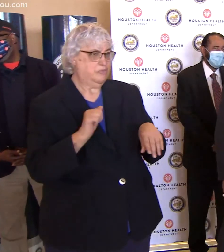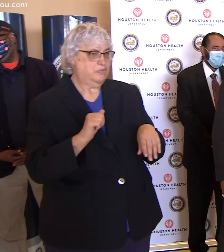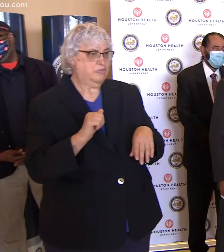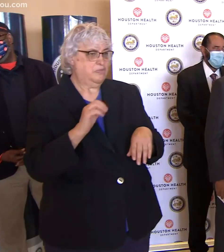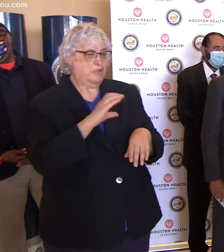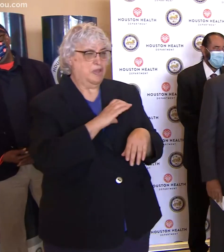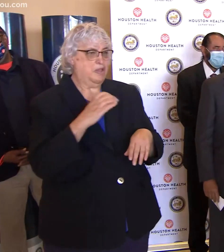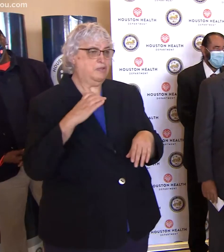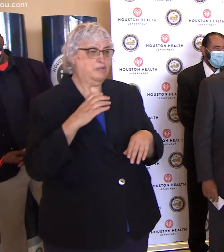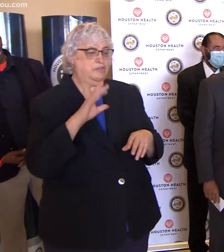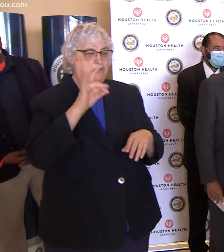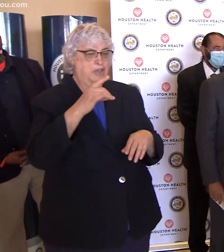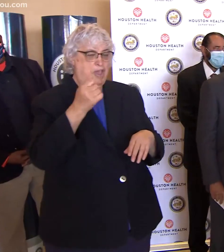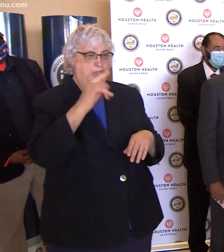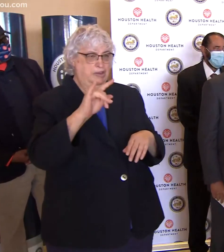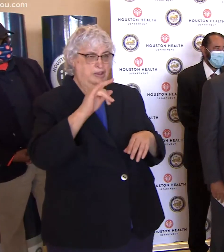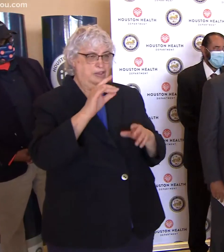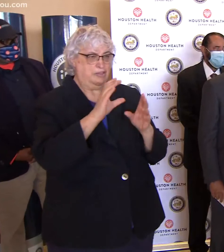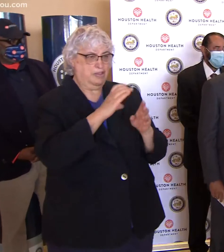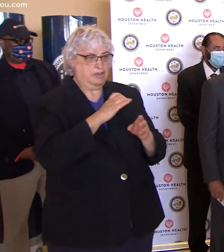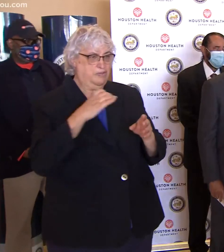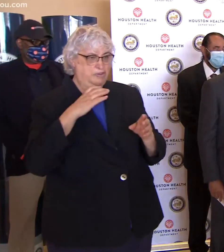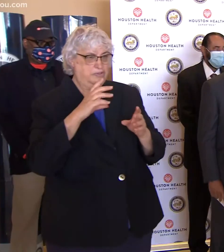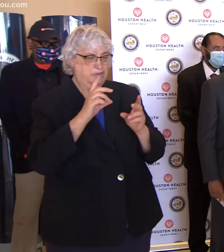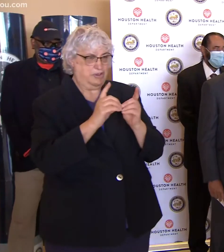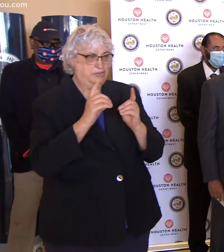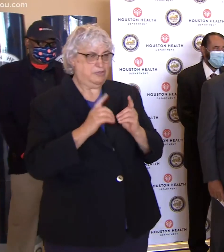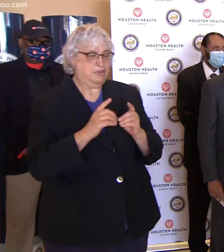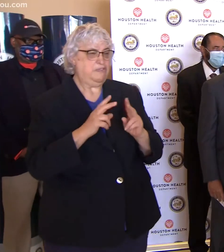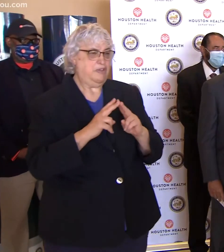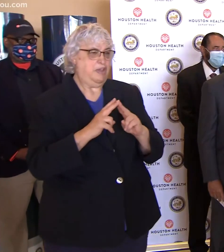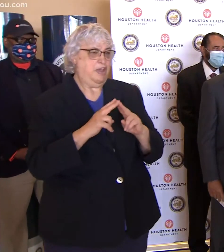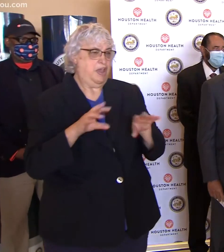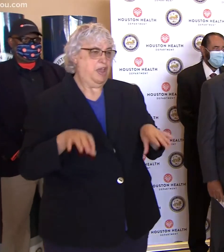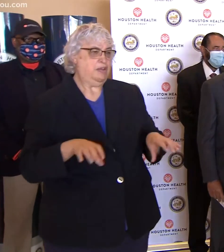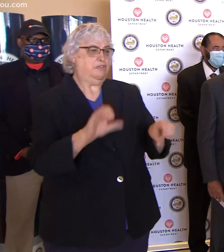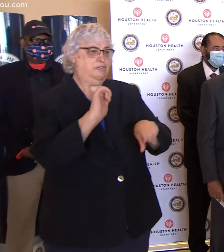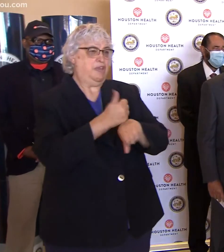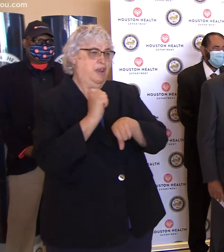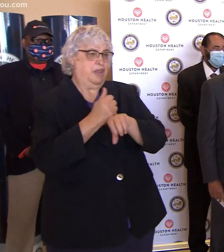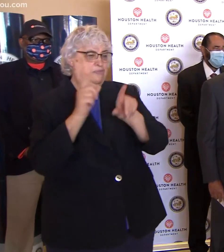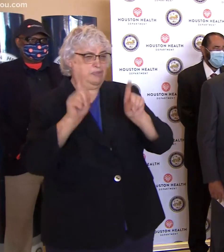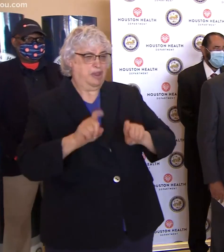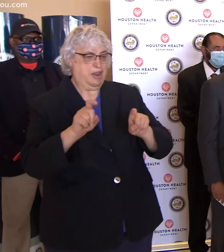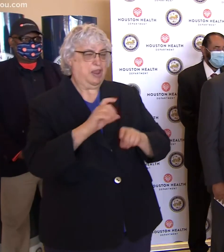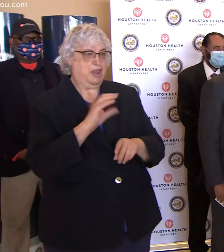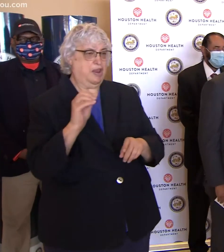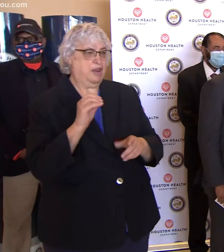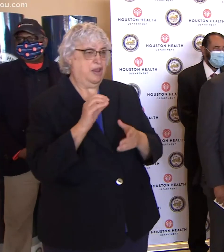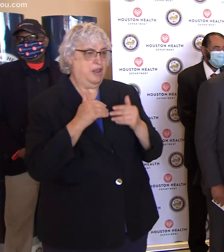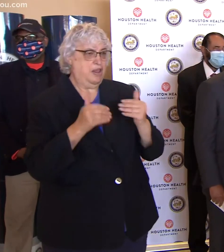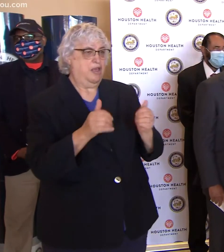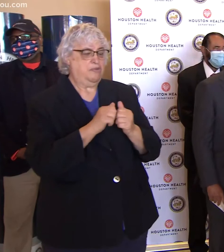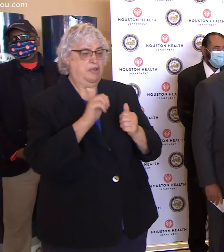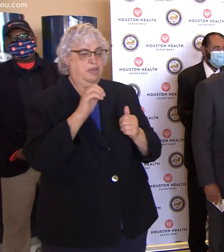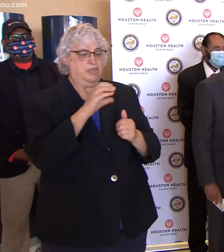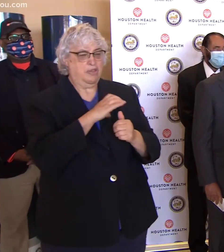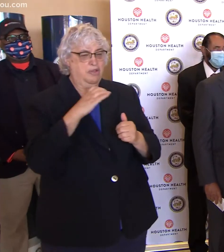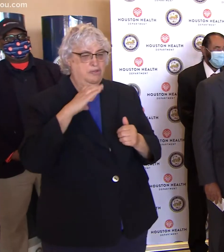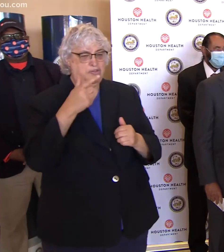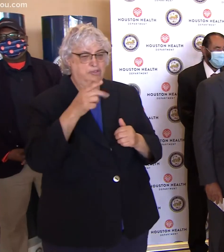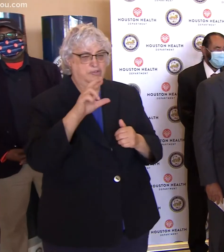the Congresswoman from the 18th Congressional District, who has been very active in setting up testing sites and along with Congressman Green,